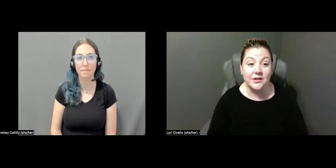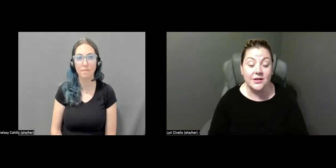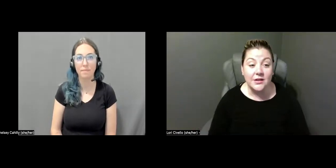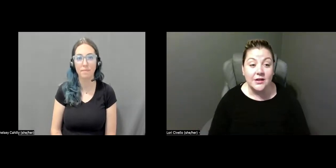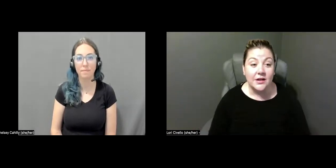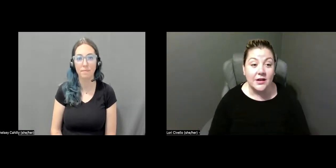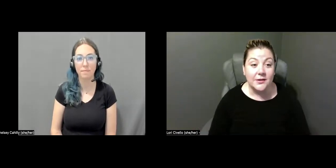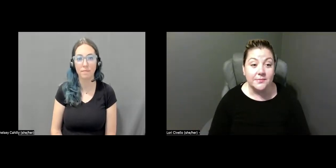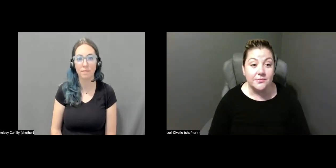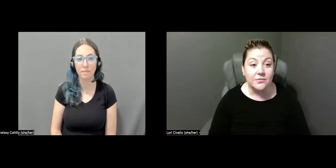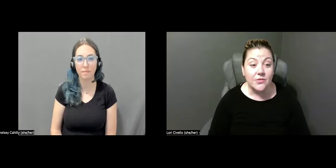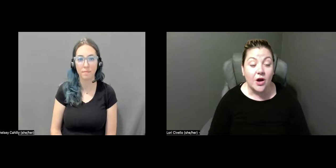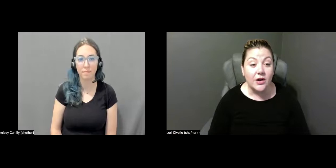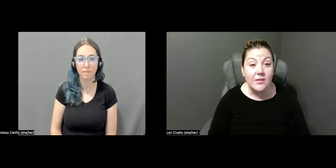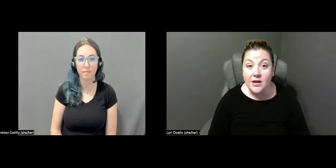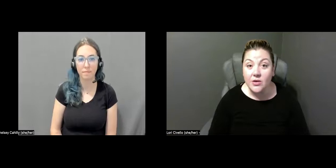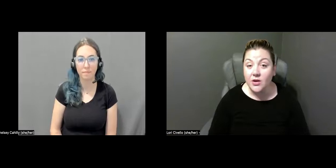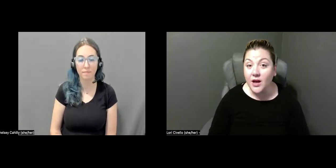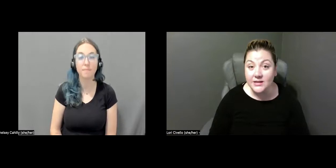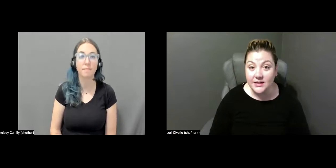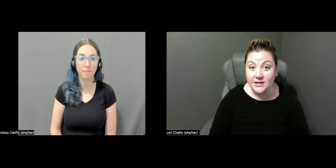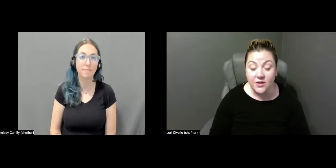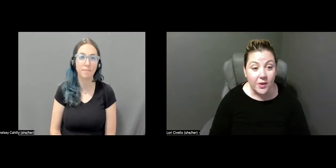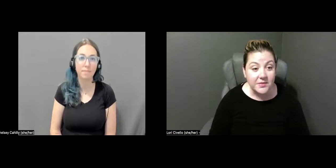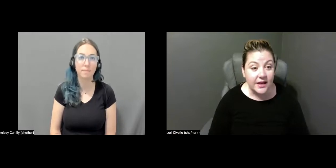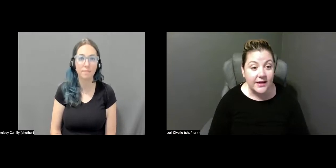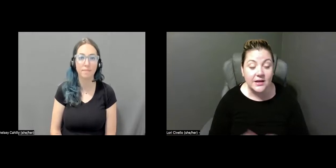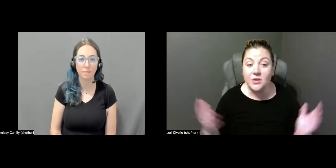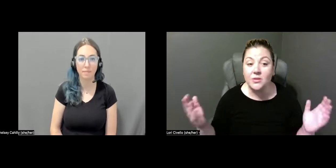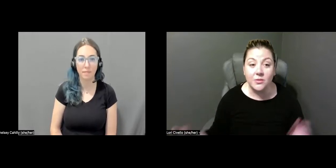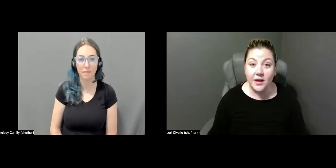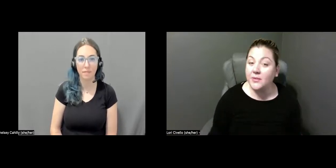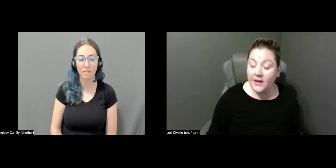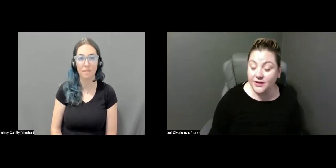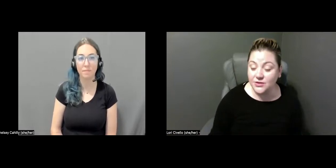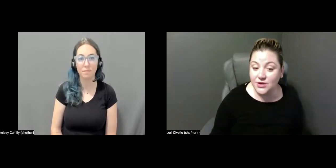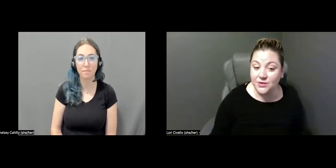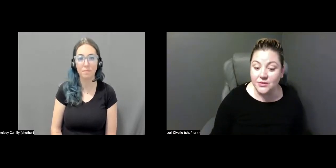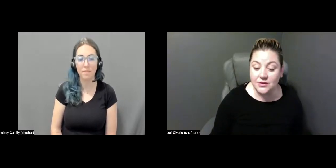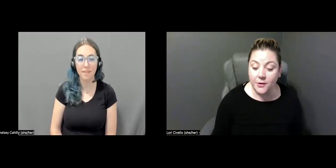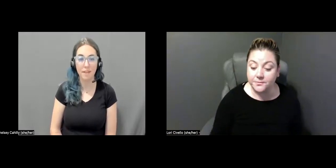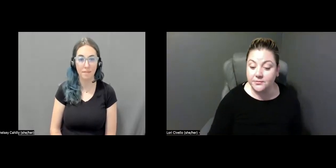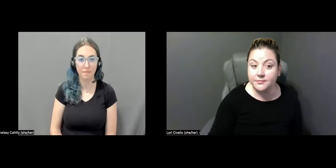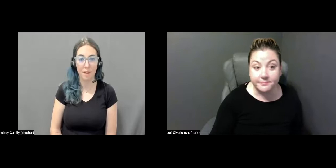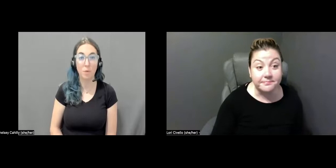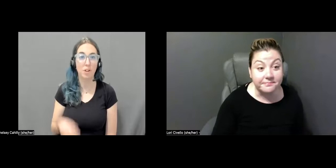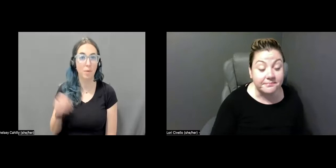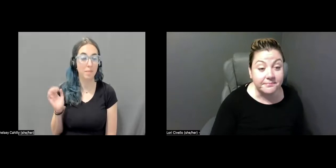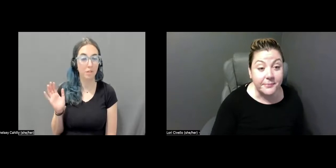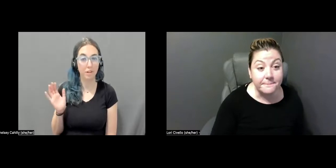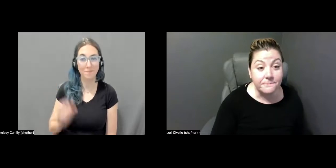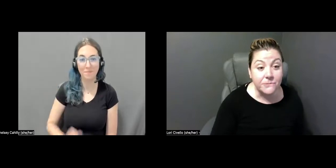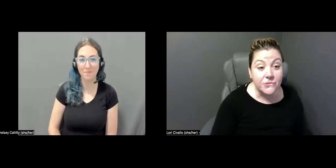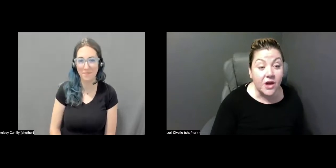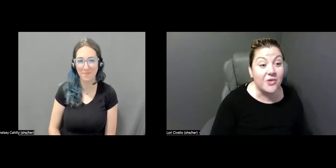them in our email or contact us on the website, and we will be happy to answer you. So, And what's our